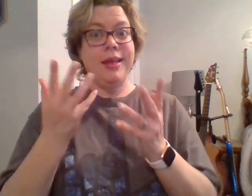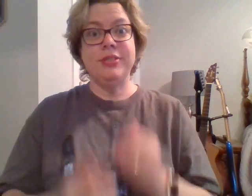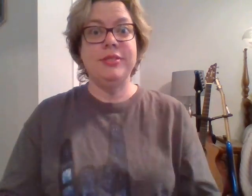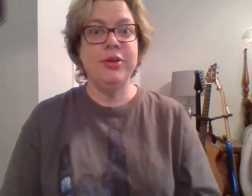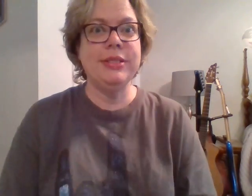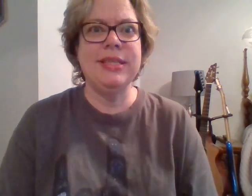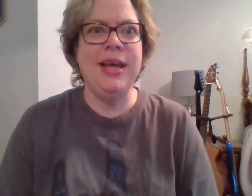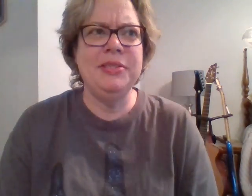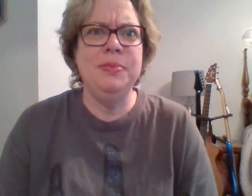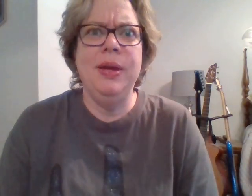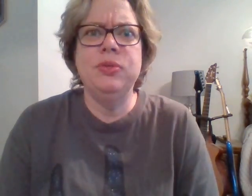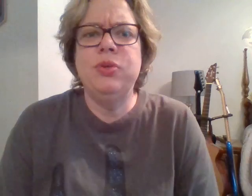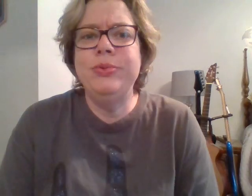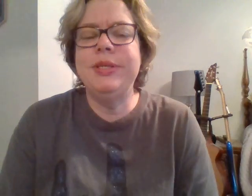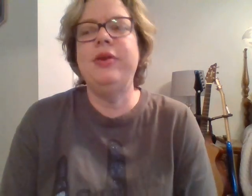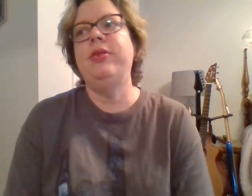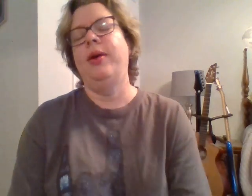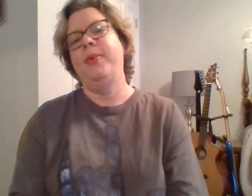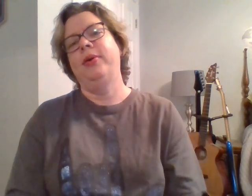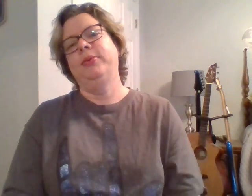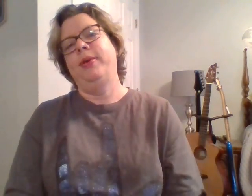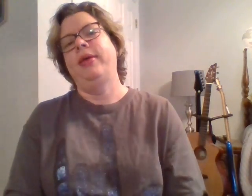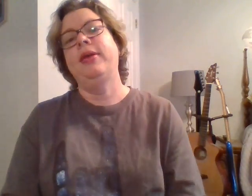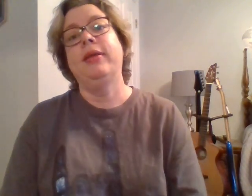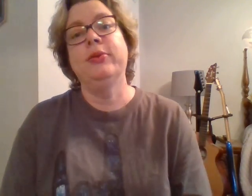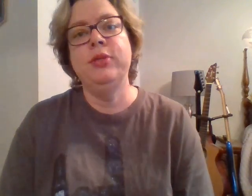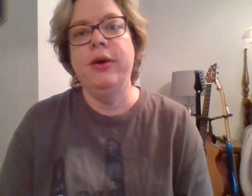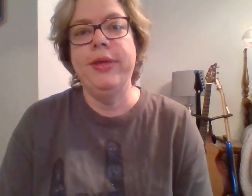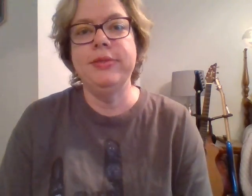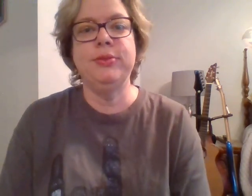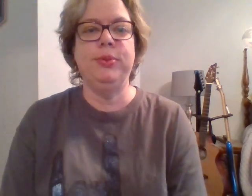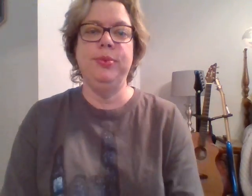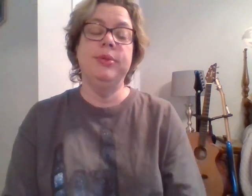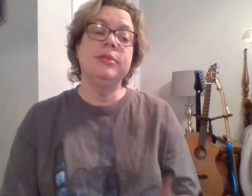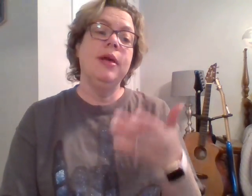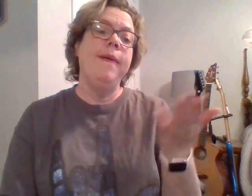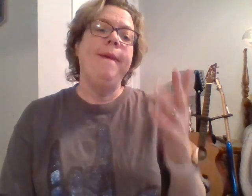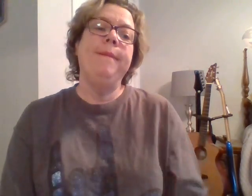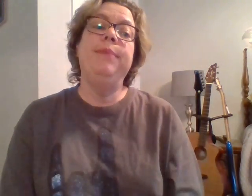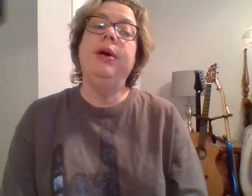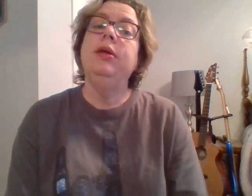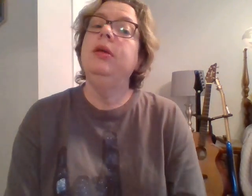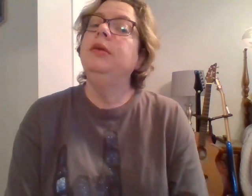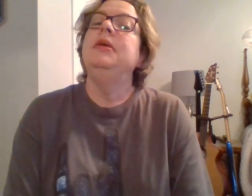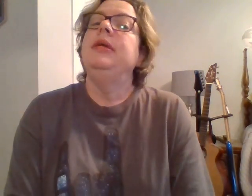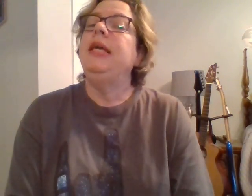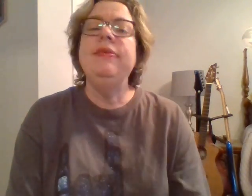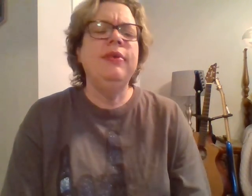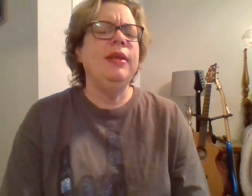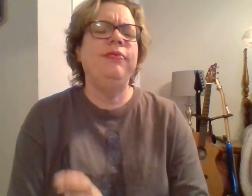she started signing to me. I was so scared that I walked away. I think I told y'all that story once. But even if